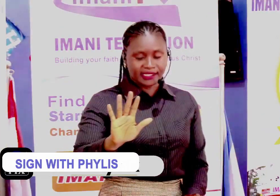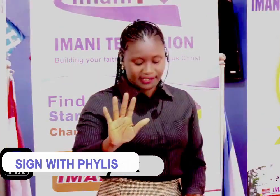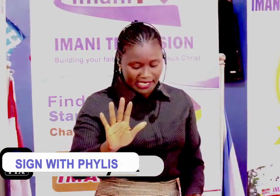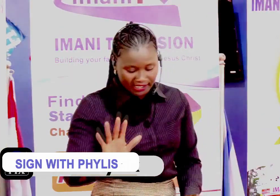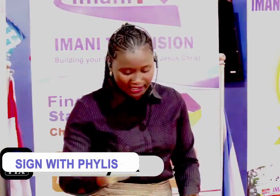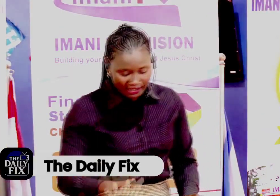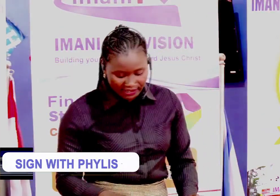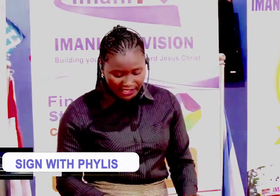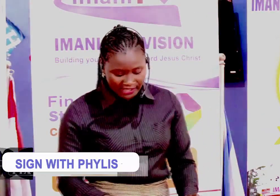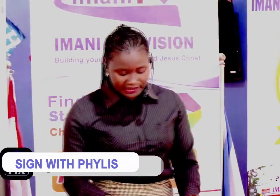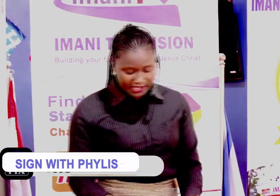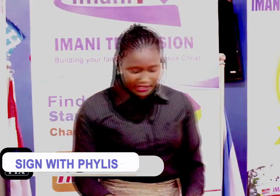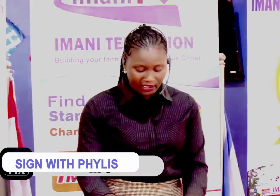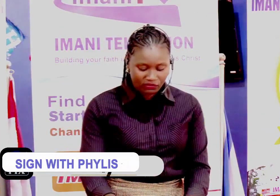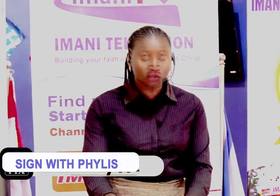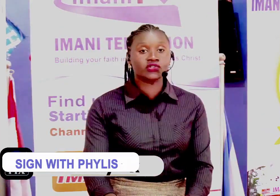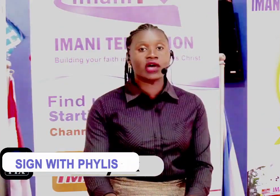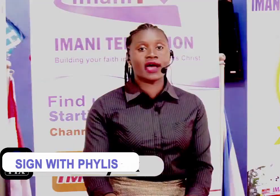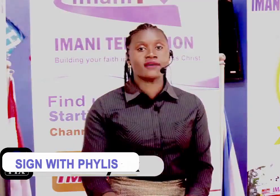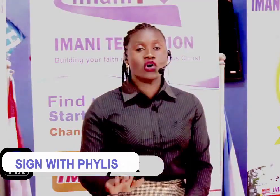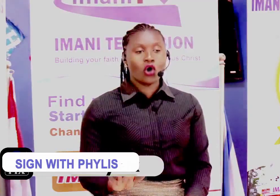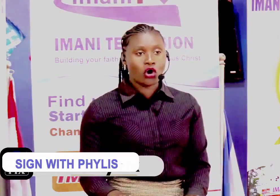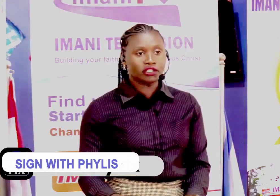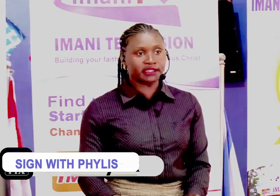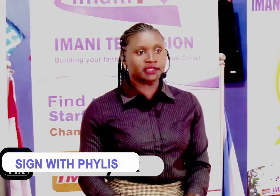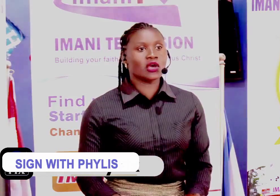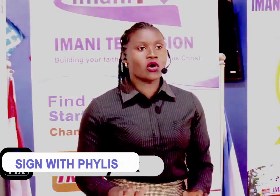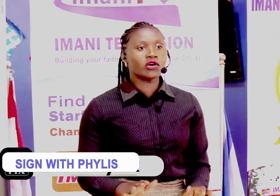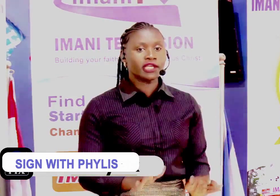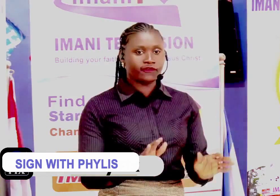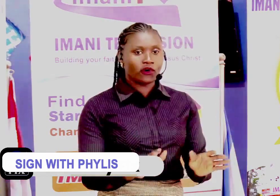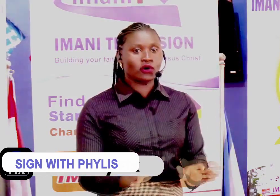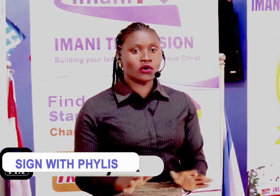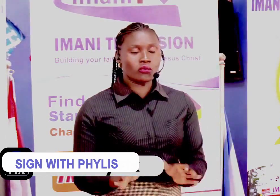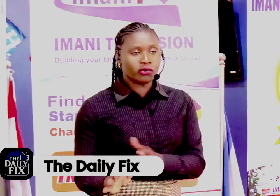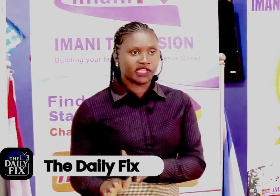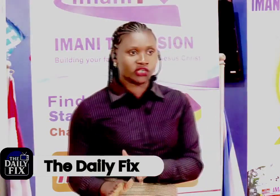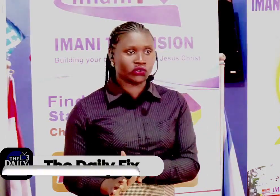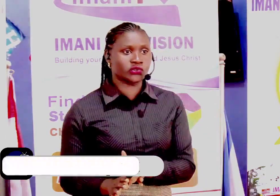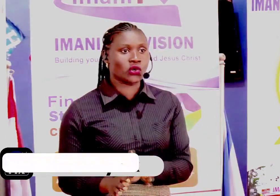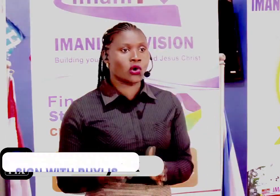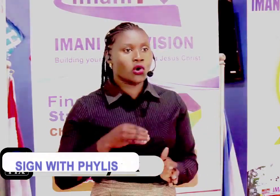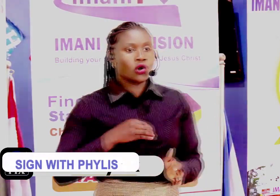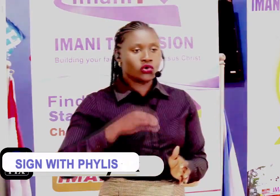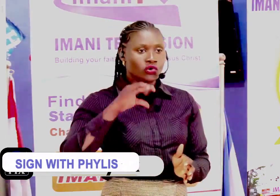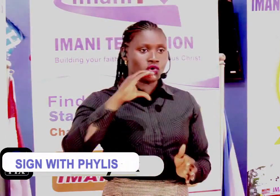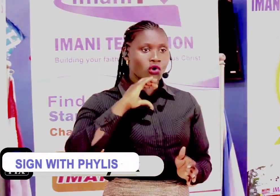like that. And then we also have owning for possession. So you own,